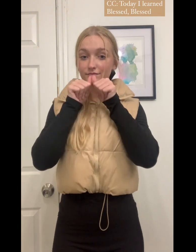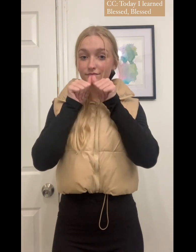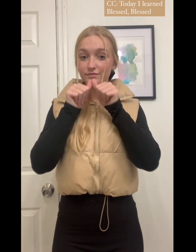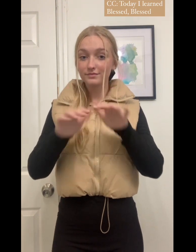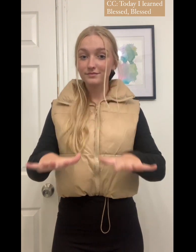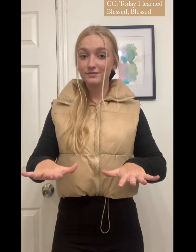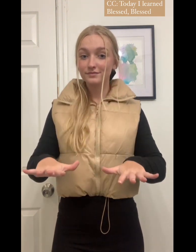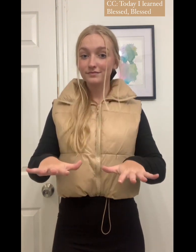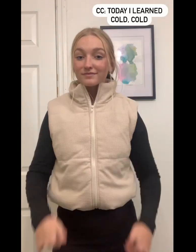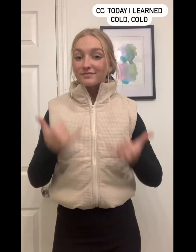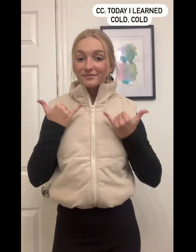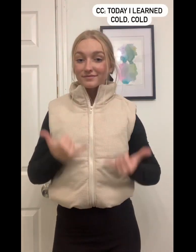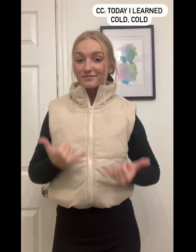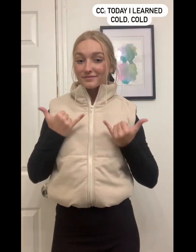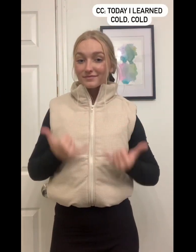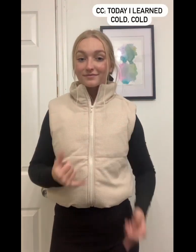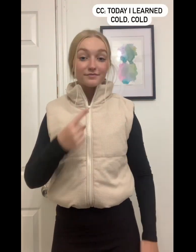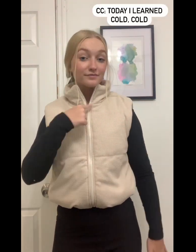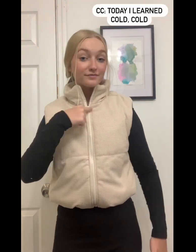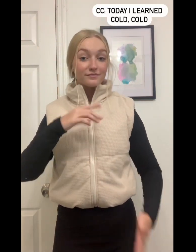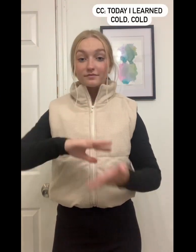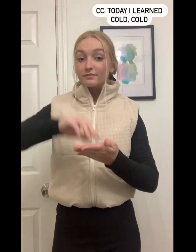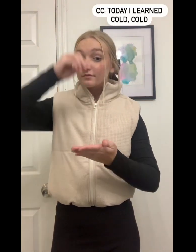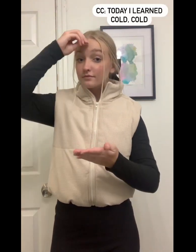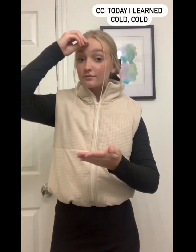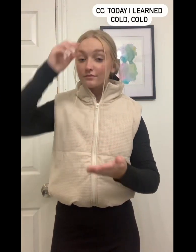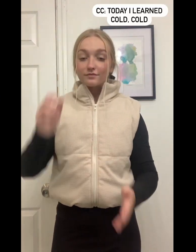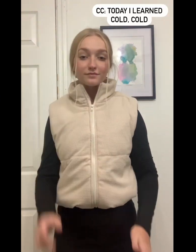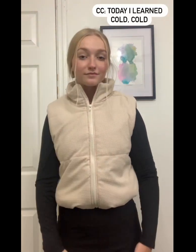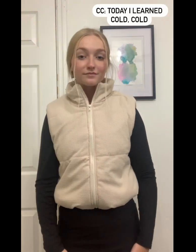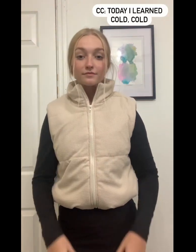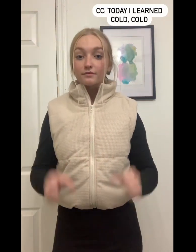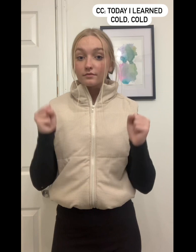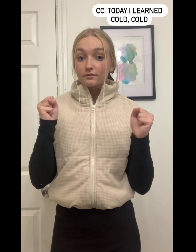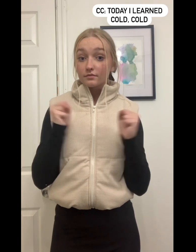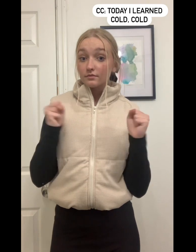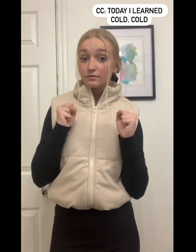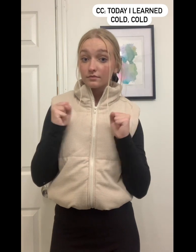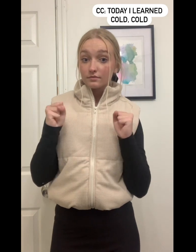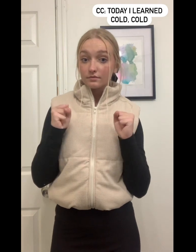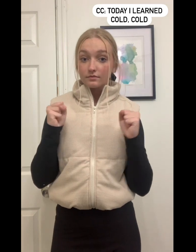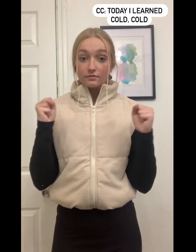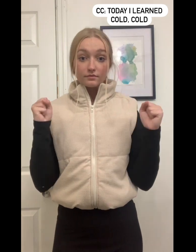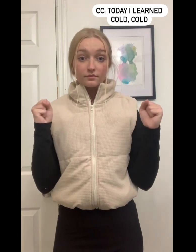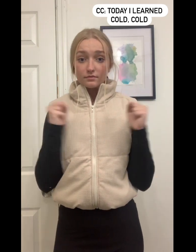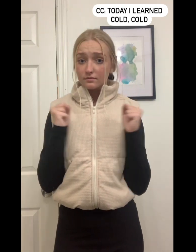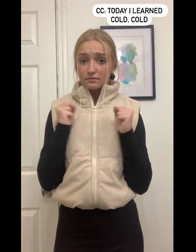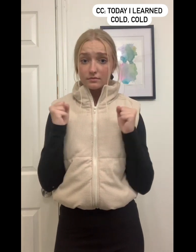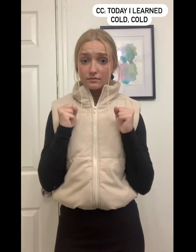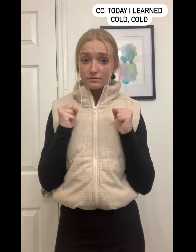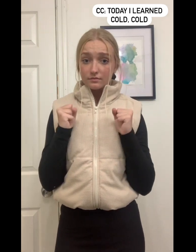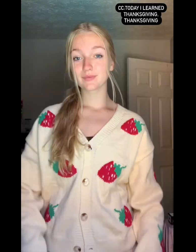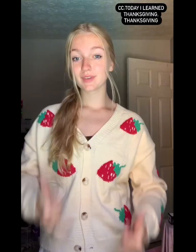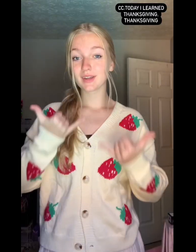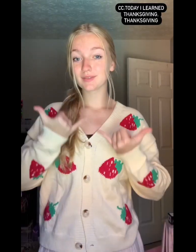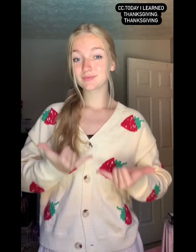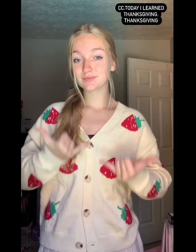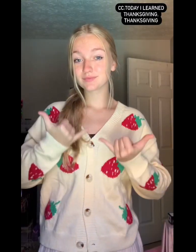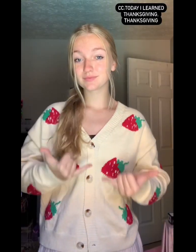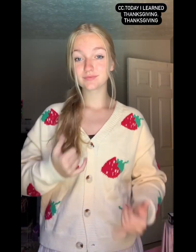blessed. Today I learned cold, cold. Today